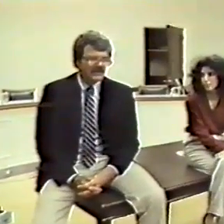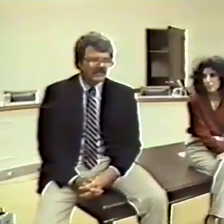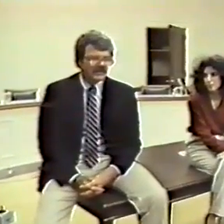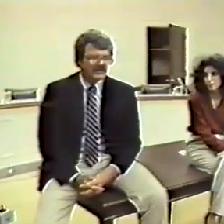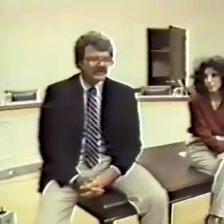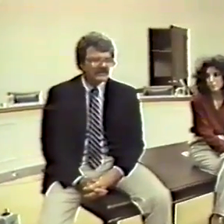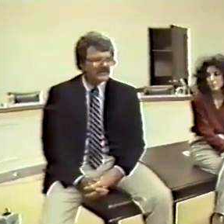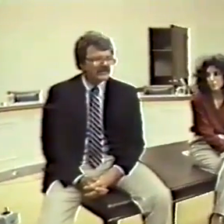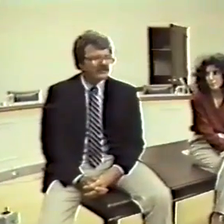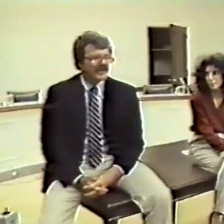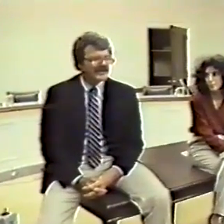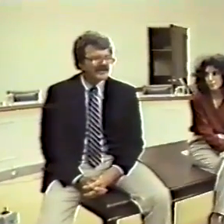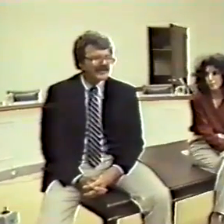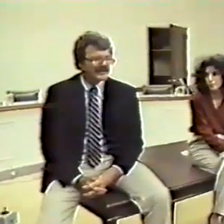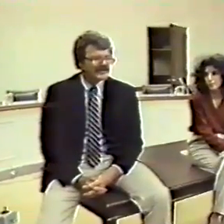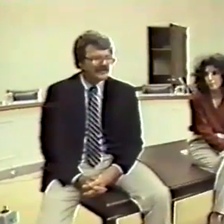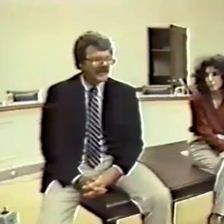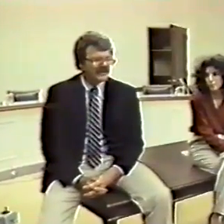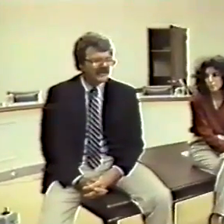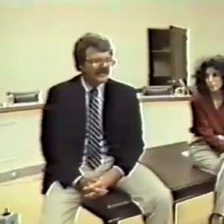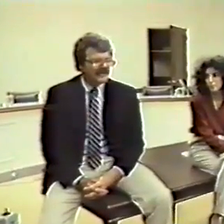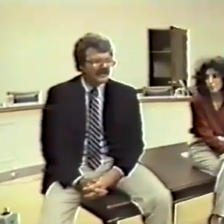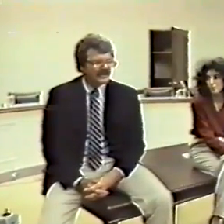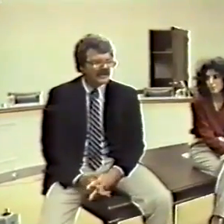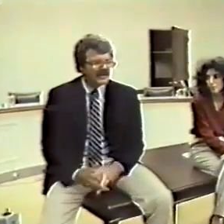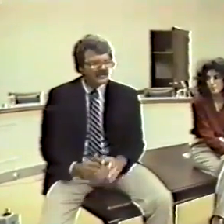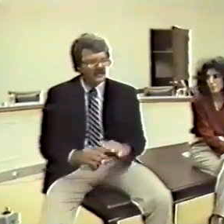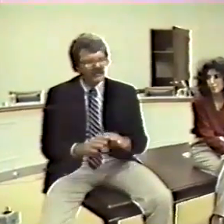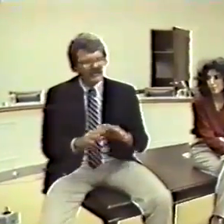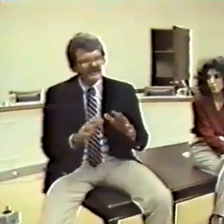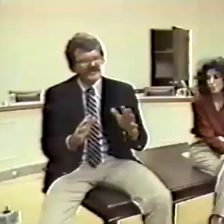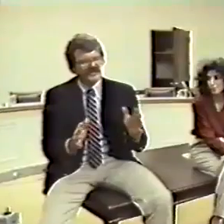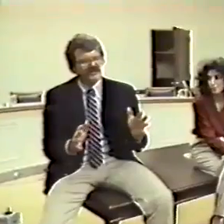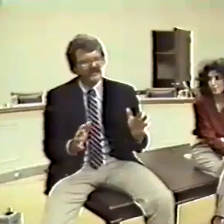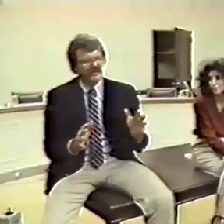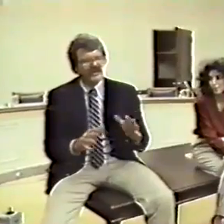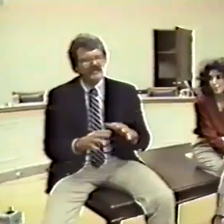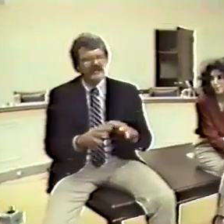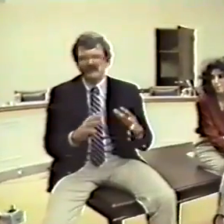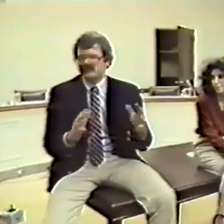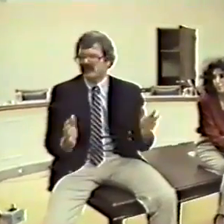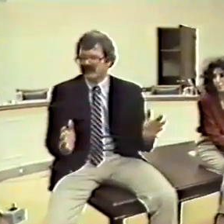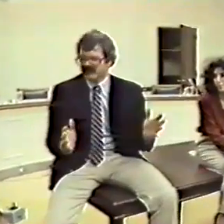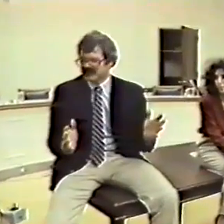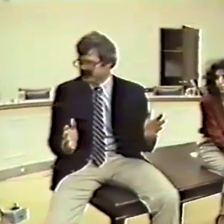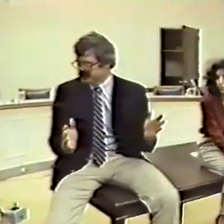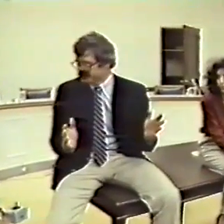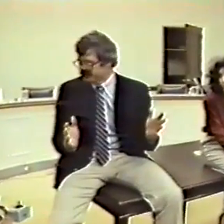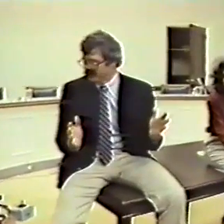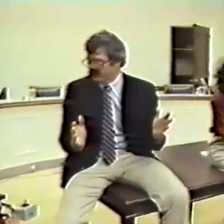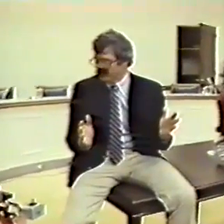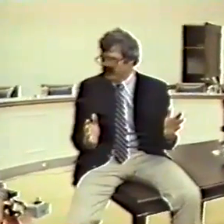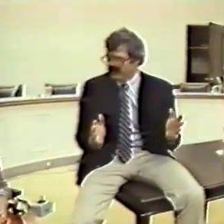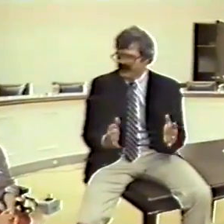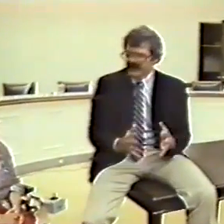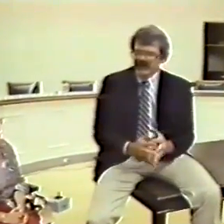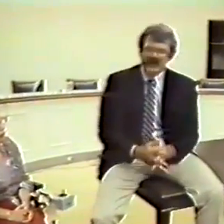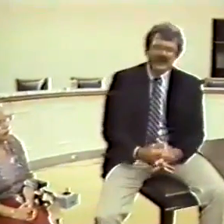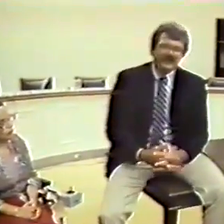programs, because certainly we're not going to participate in cutting programs to the extent where they become so inefficient they serve no